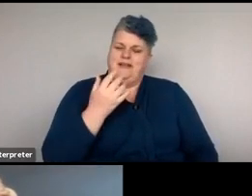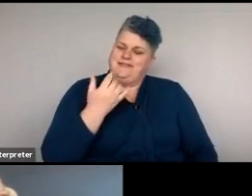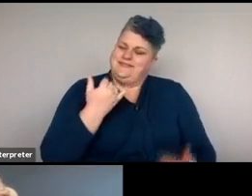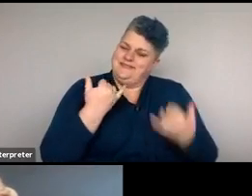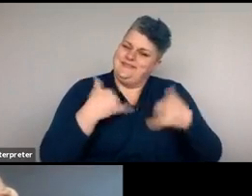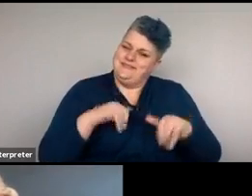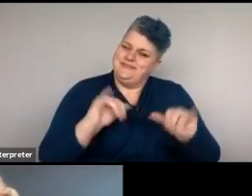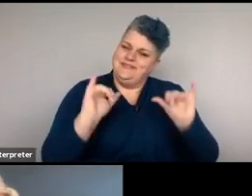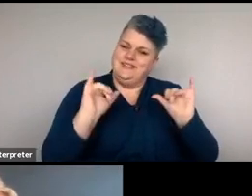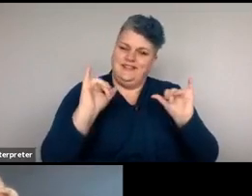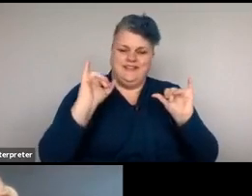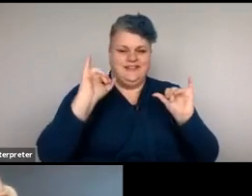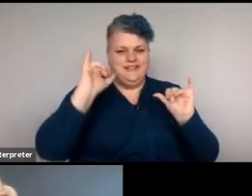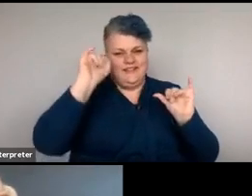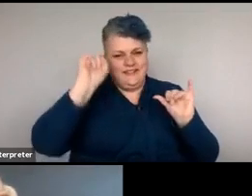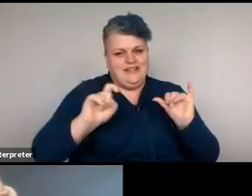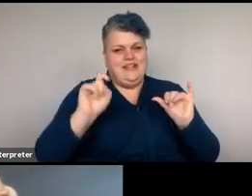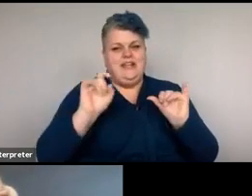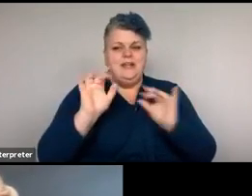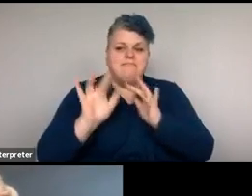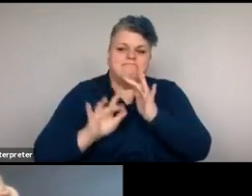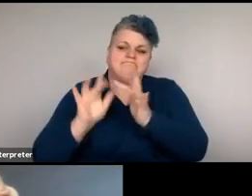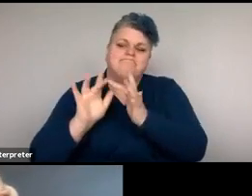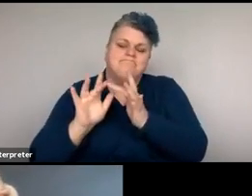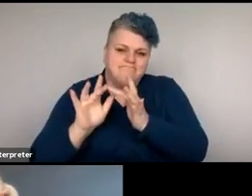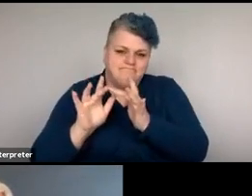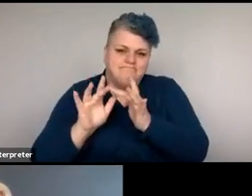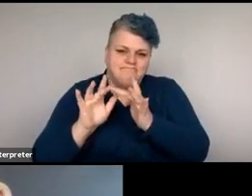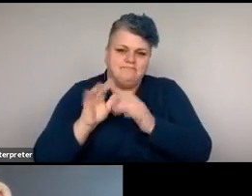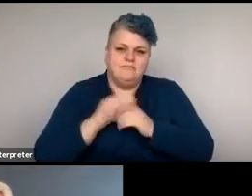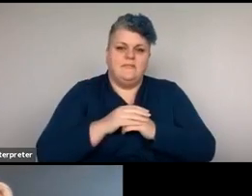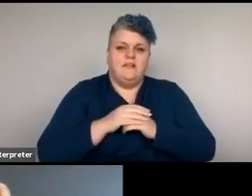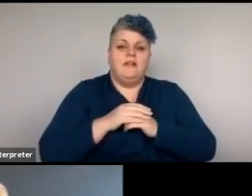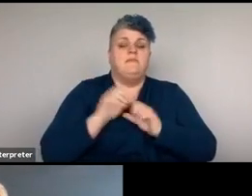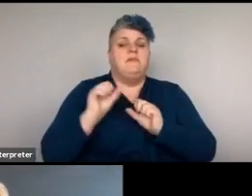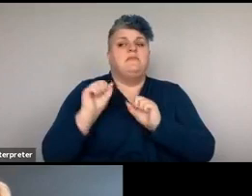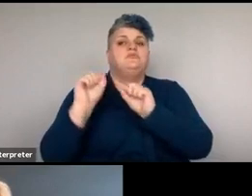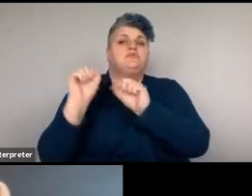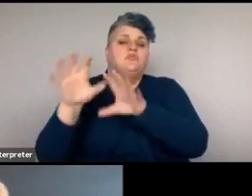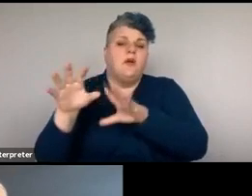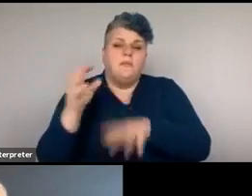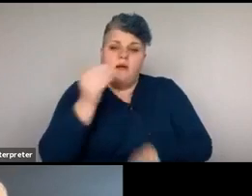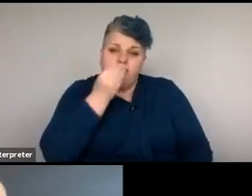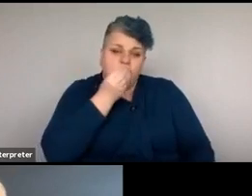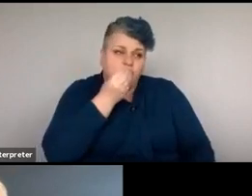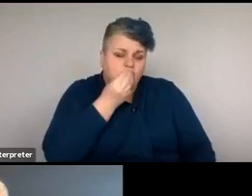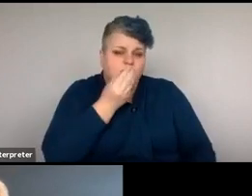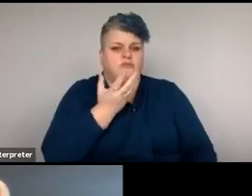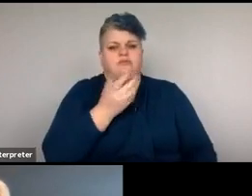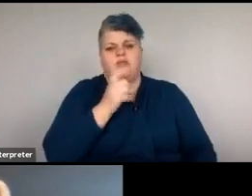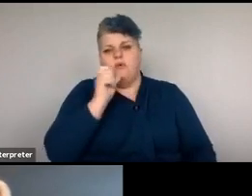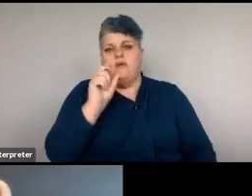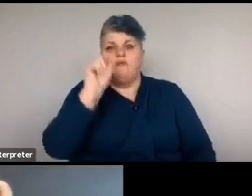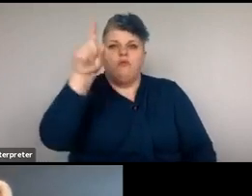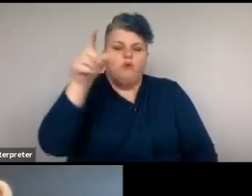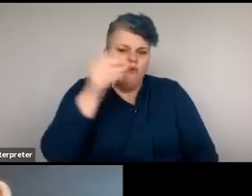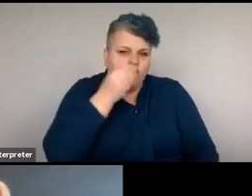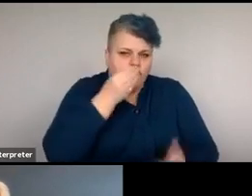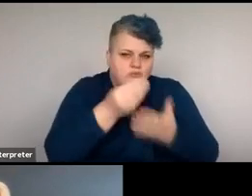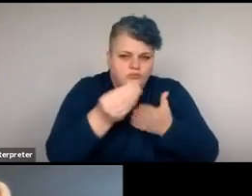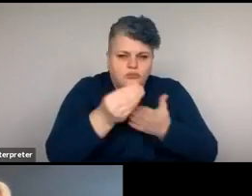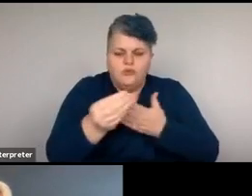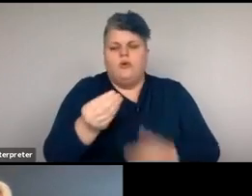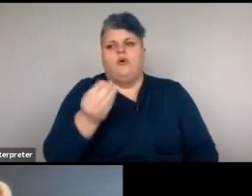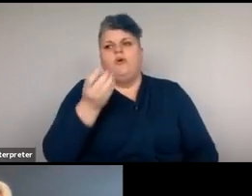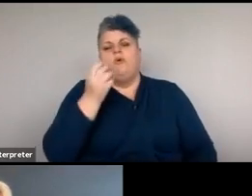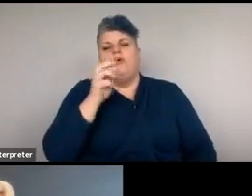those, touch-ins, and also maybe dropping off a meal to save them a trip, out to the grocery store